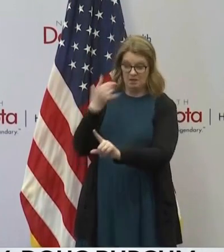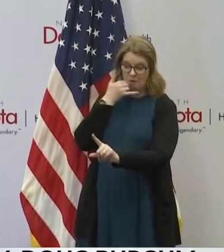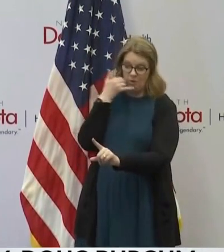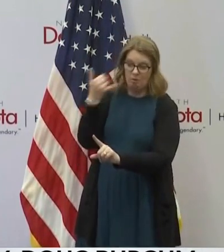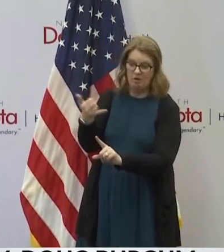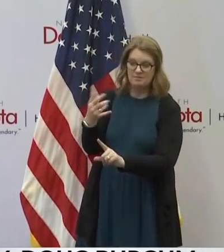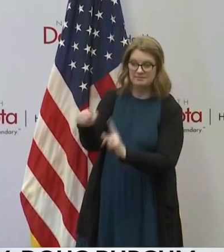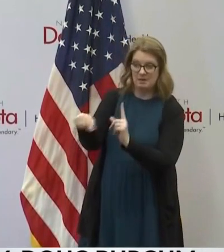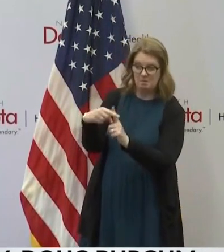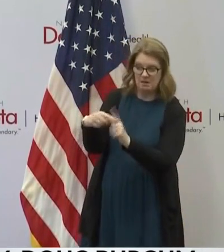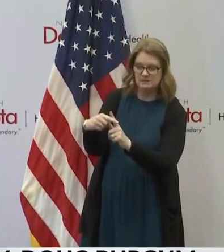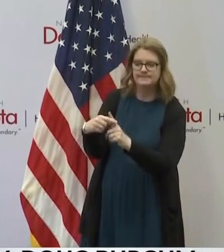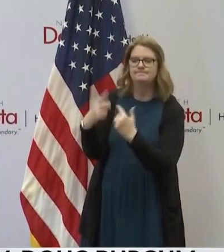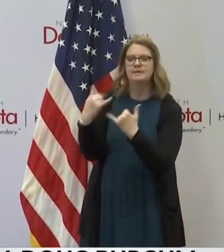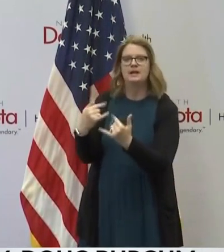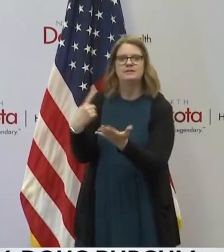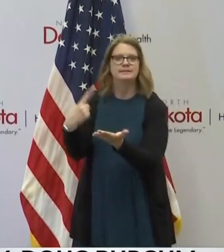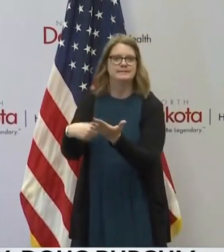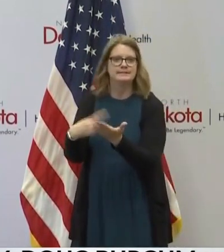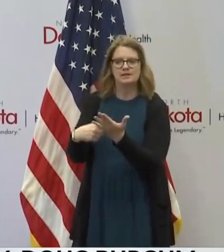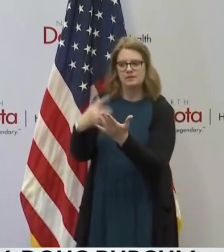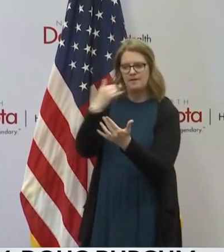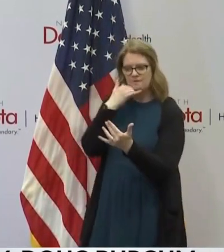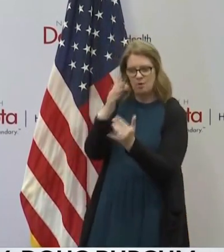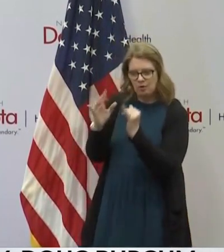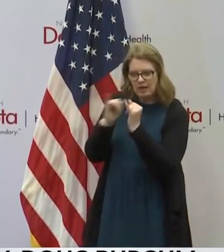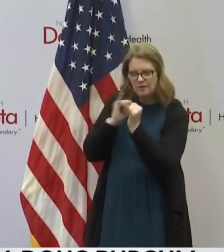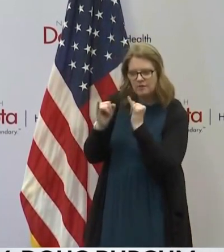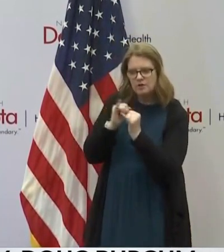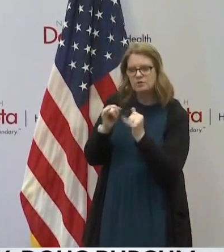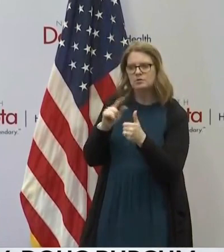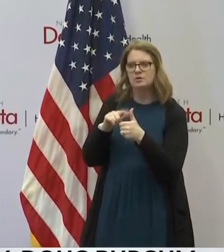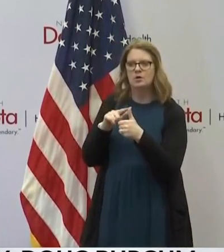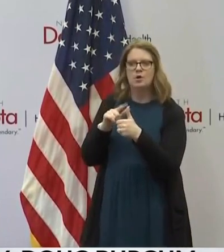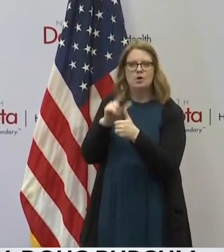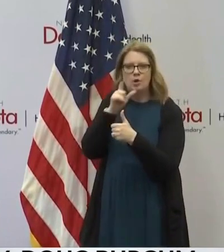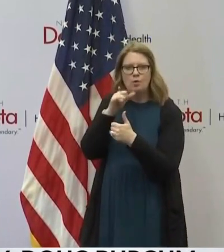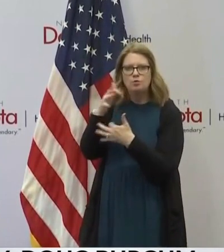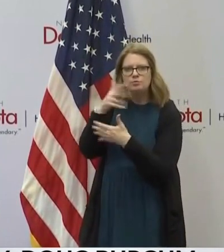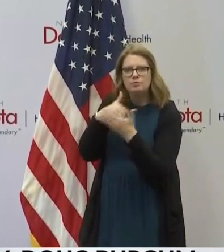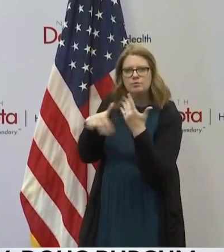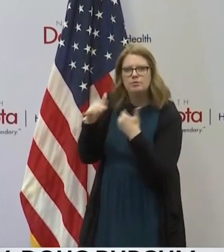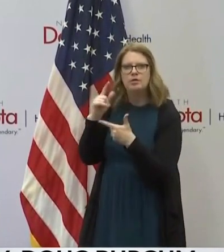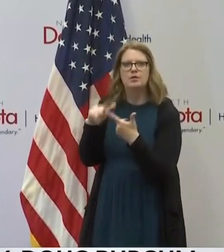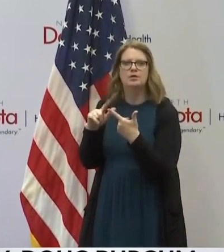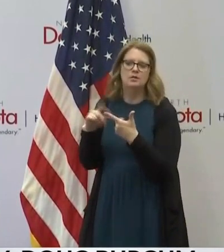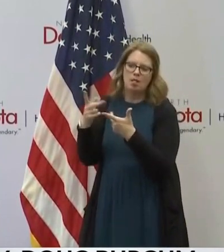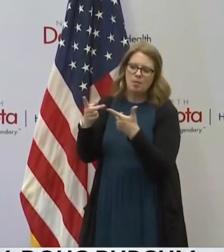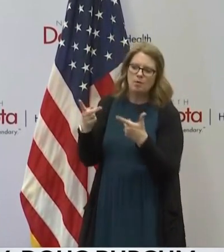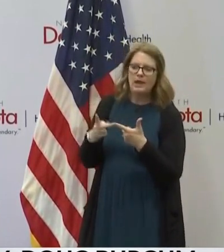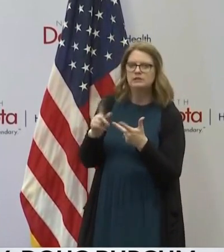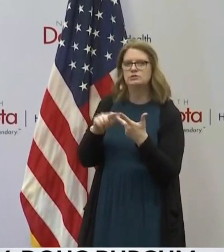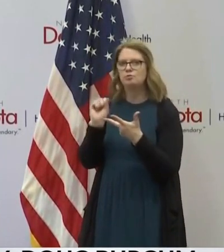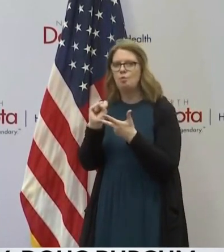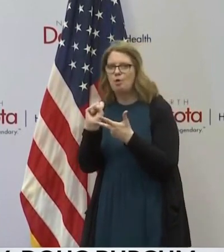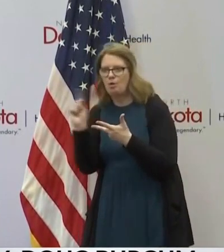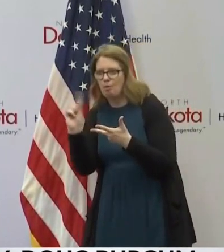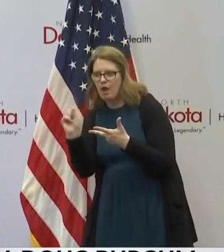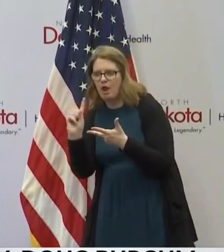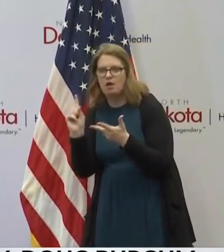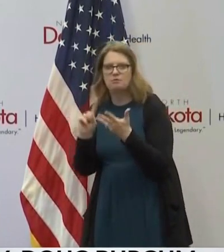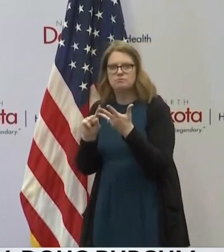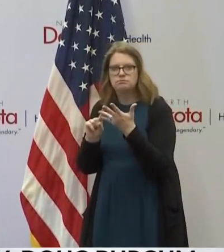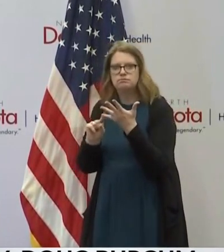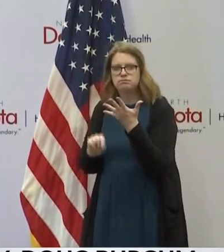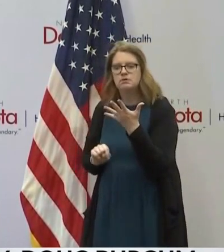positive, then begins the discussion over the phone interview of, who have you been in contact with, what locations, where do you work. That leads us to having